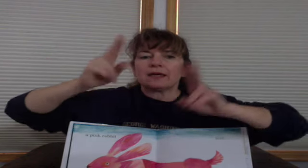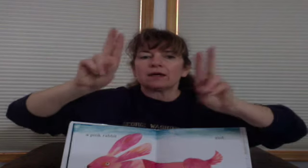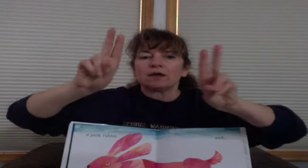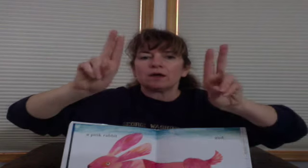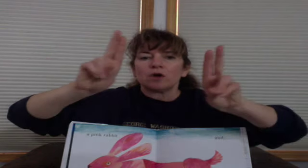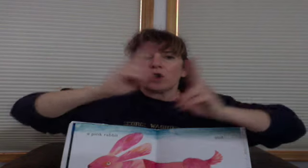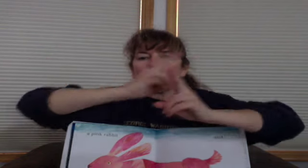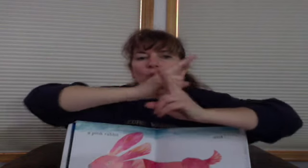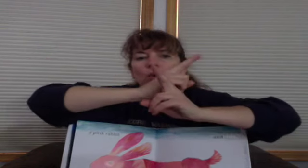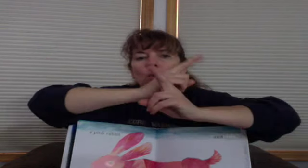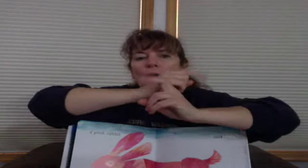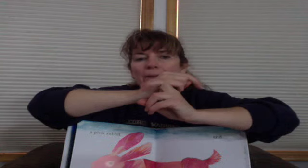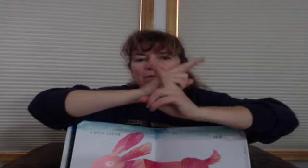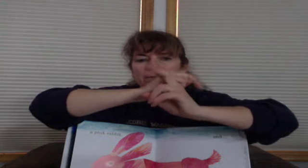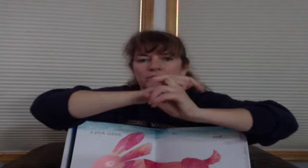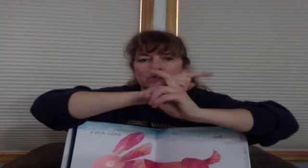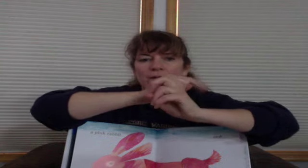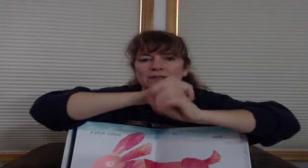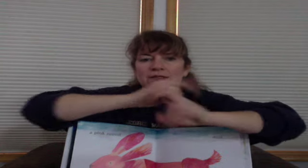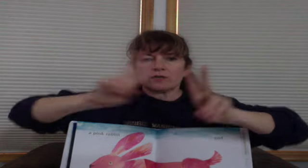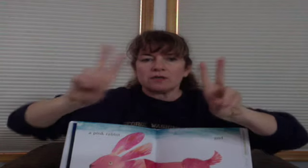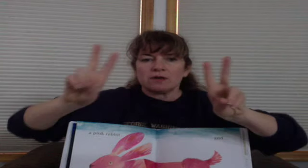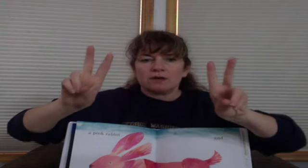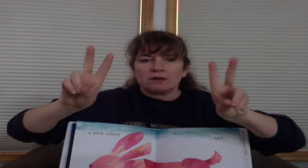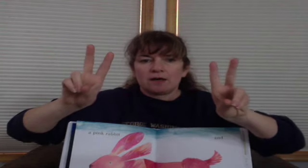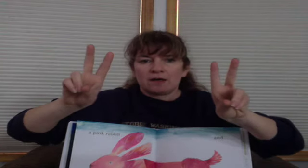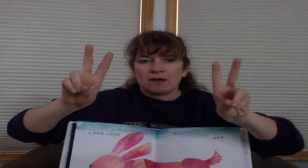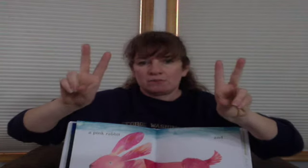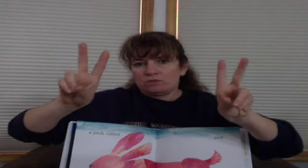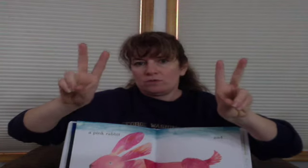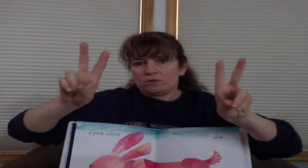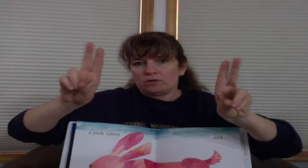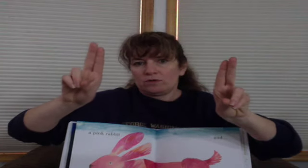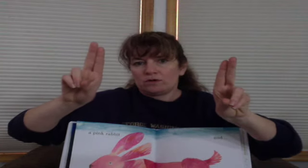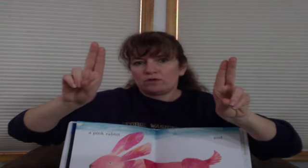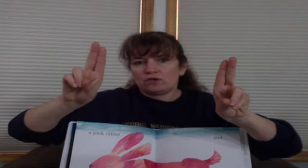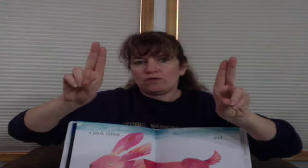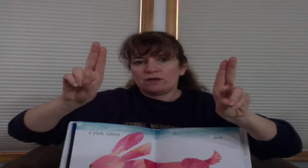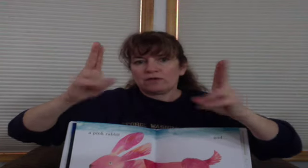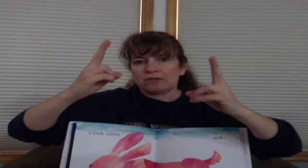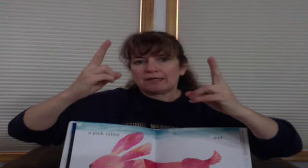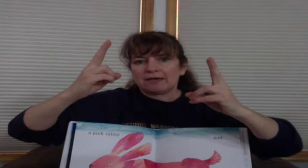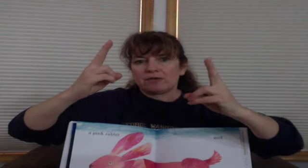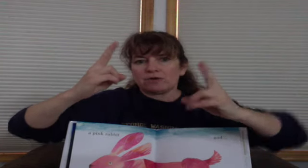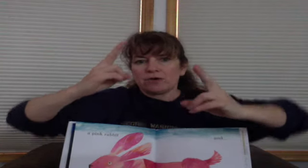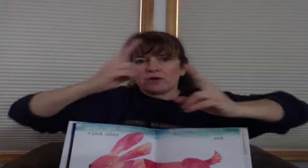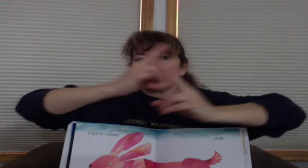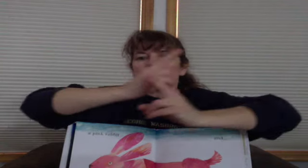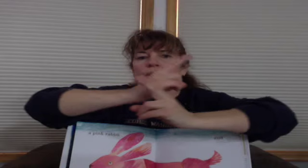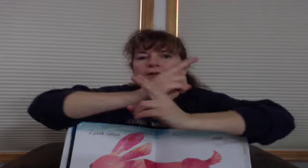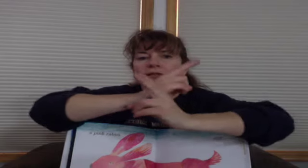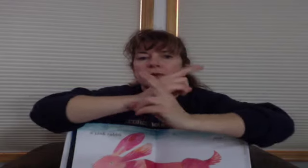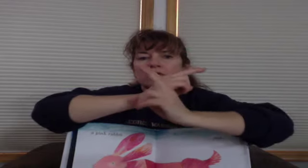rabbit. For the rabbit's ears. Your two fingers together. You cross them over